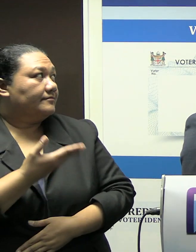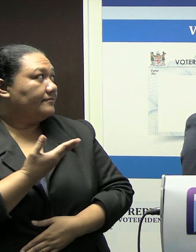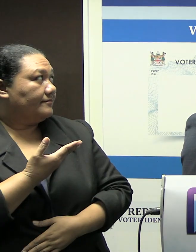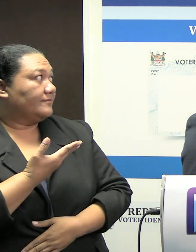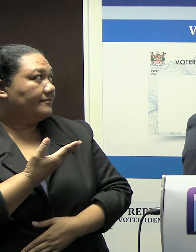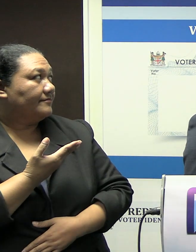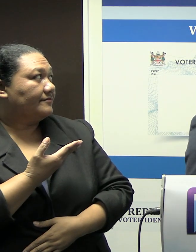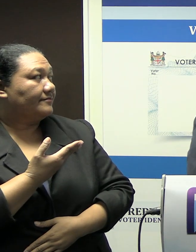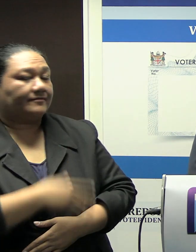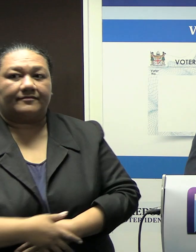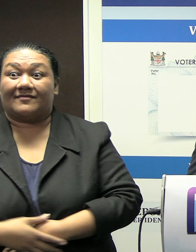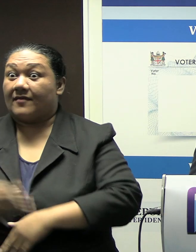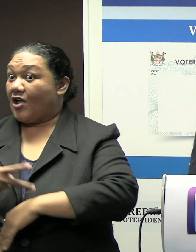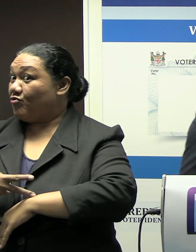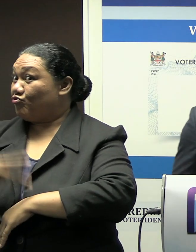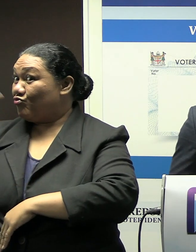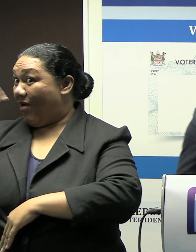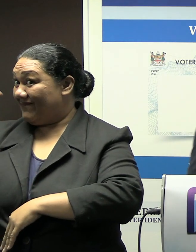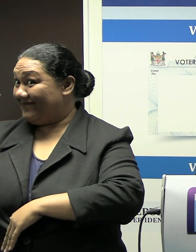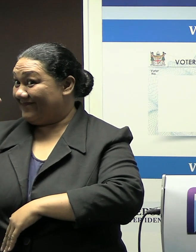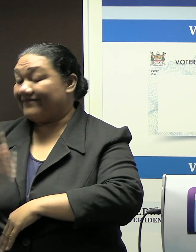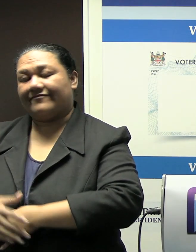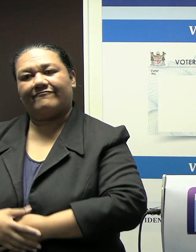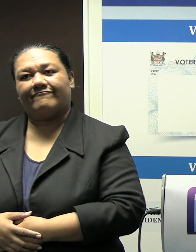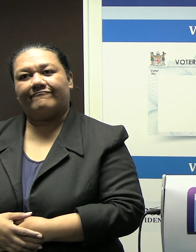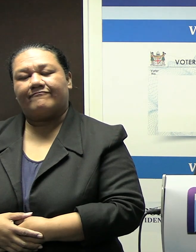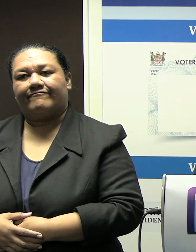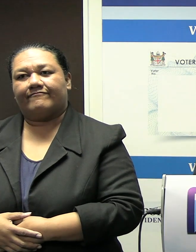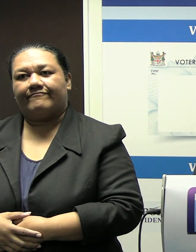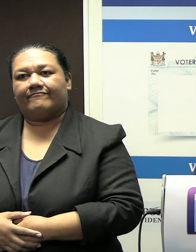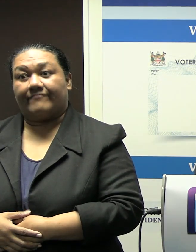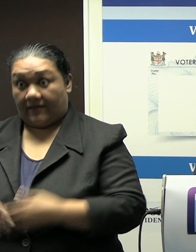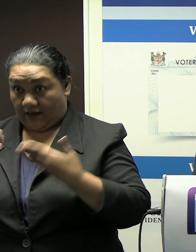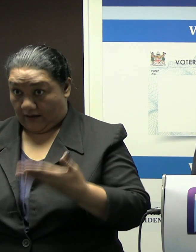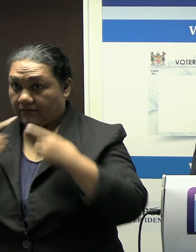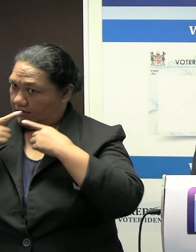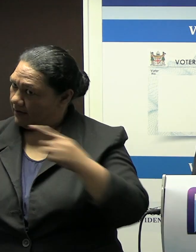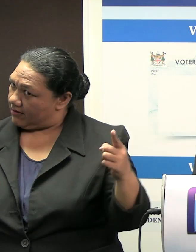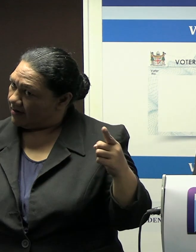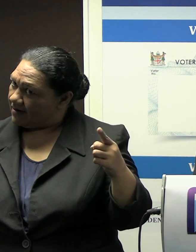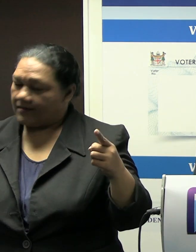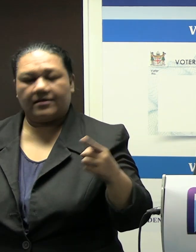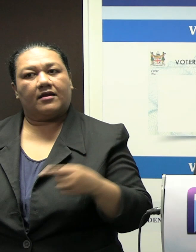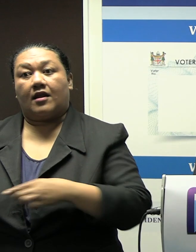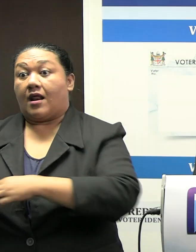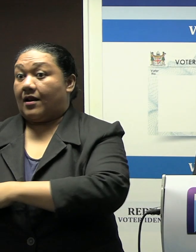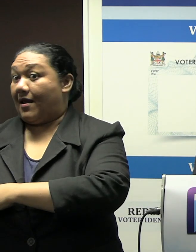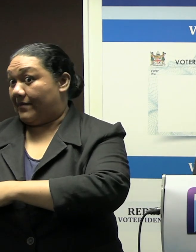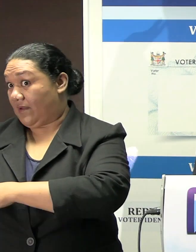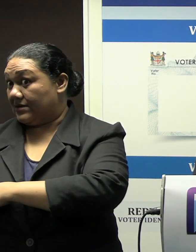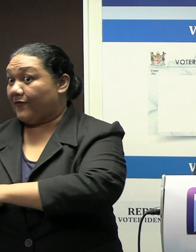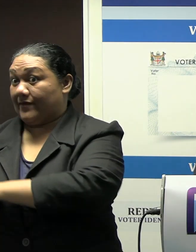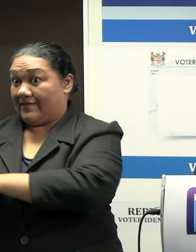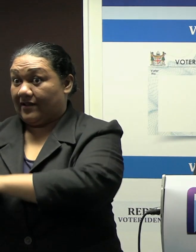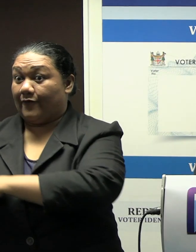Ladies and gentlemen, it's 12 o'clock, and as I would like to now declare that the candidate nominations for the